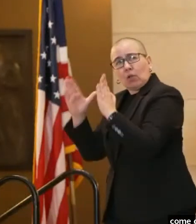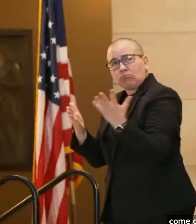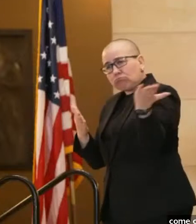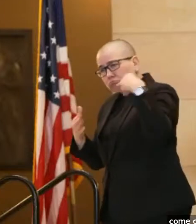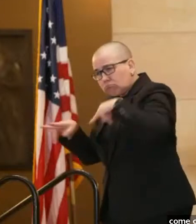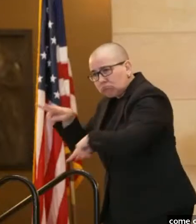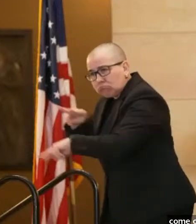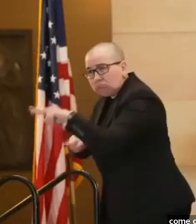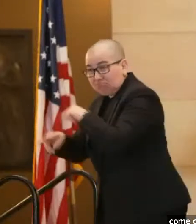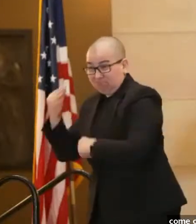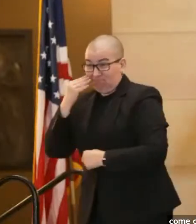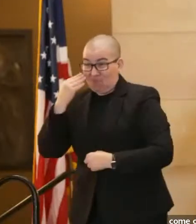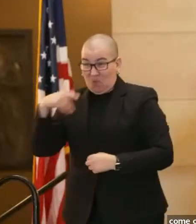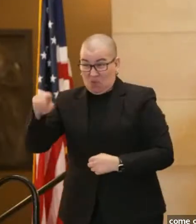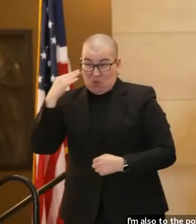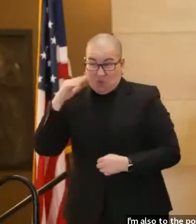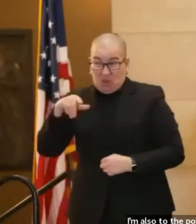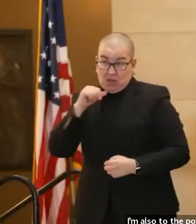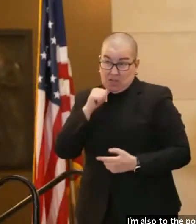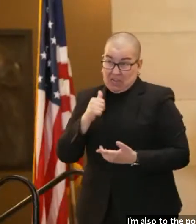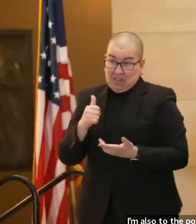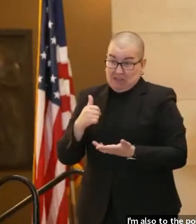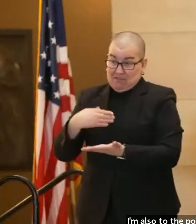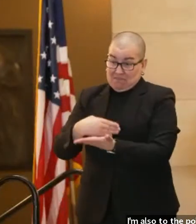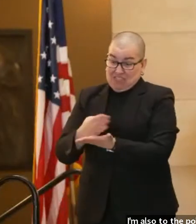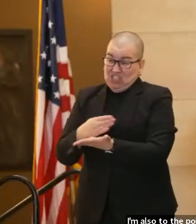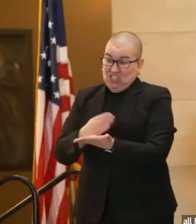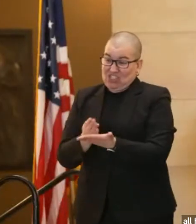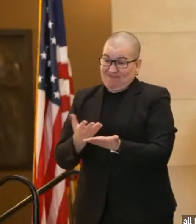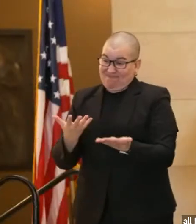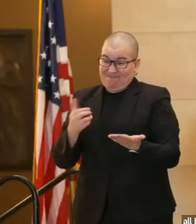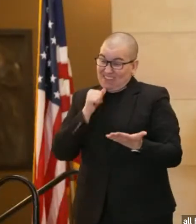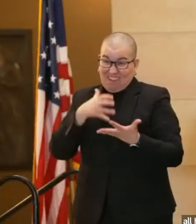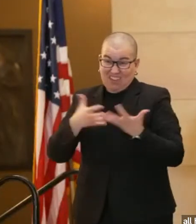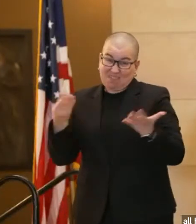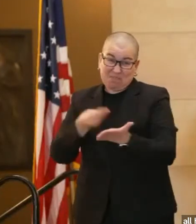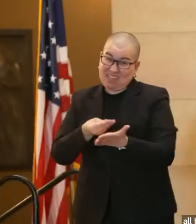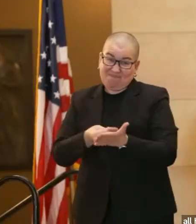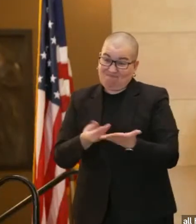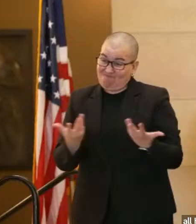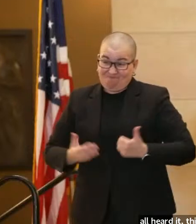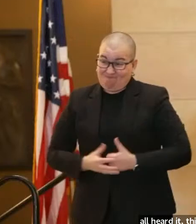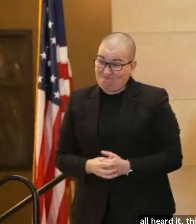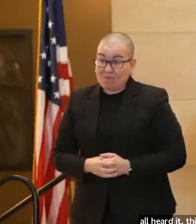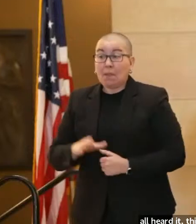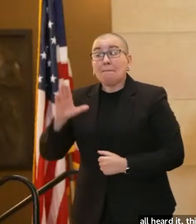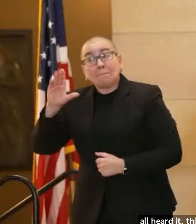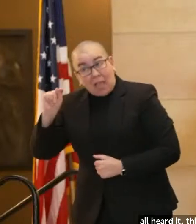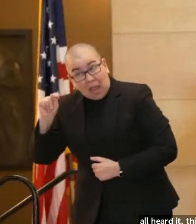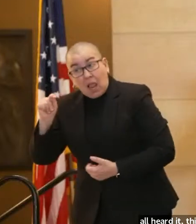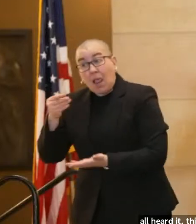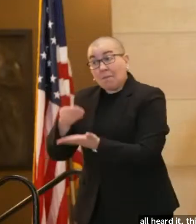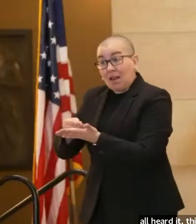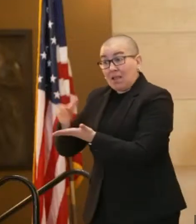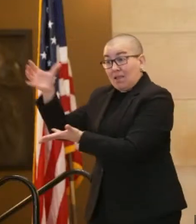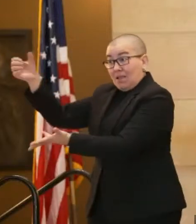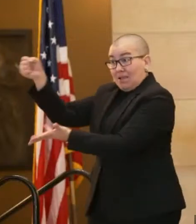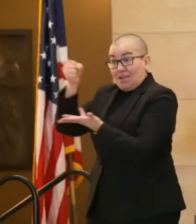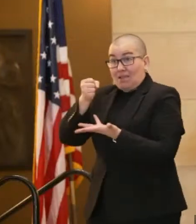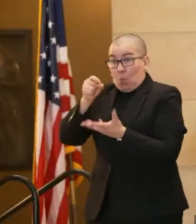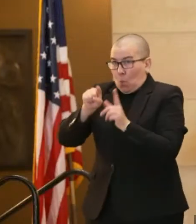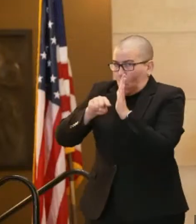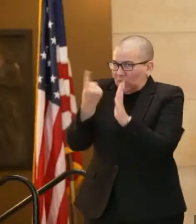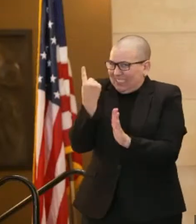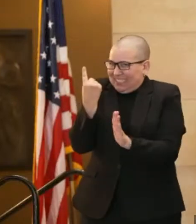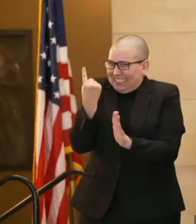heard it, this isn't a budget year, we don't have a lot of money to spend. The amount that we did get this year is one-time funding, and I am to